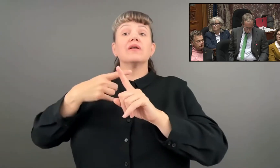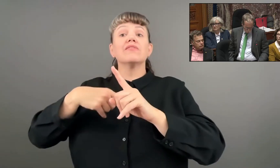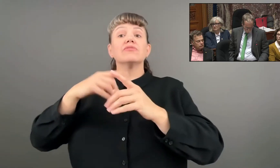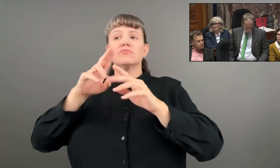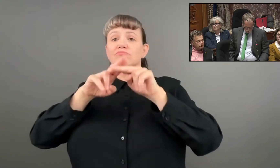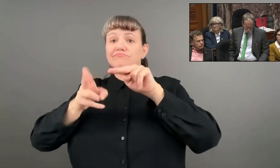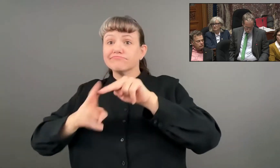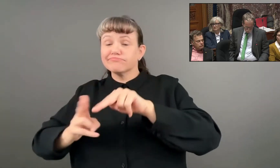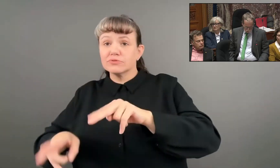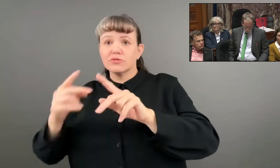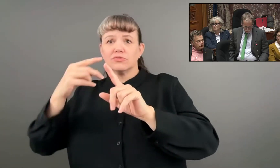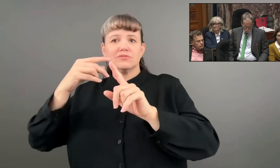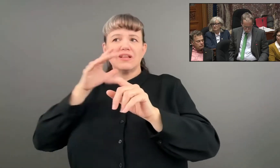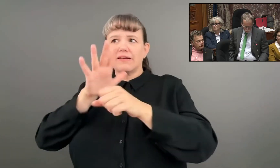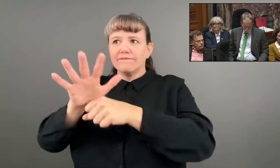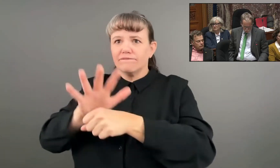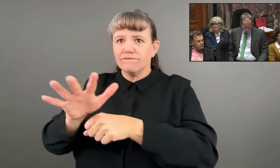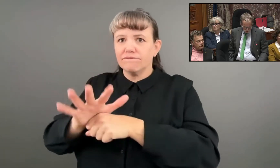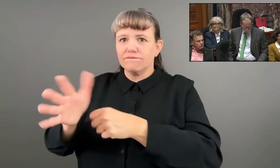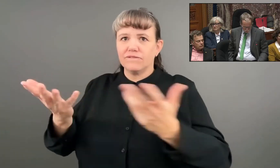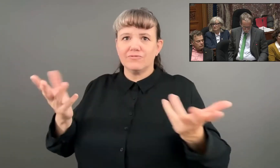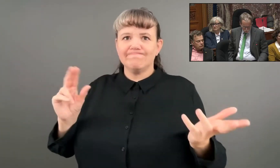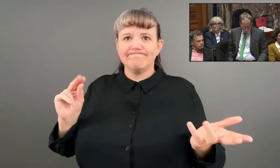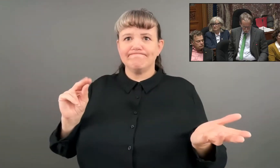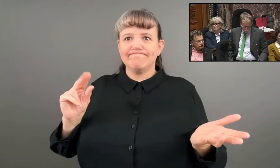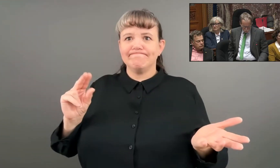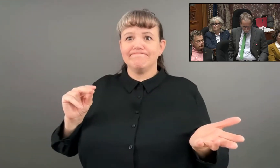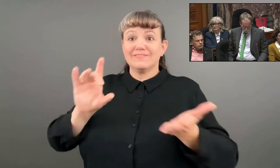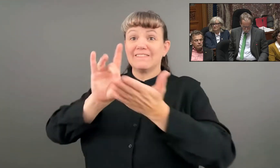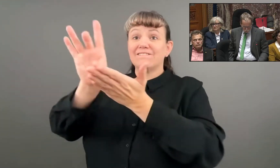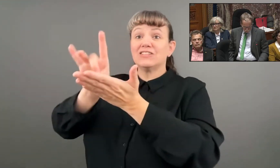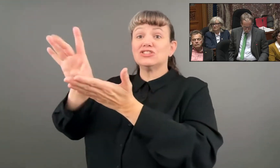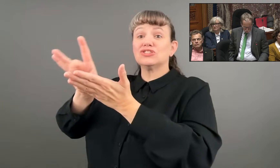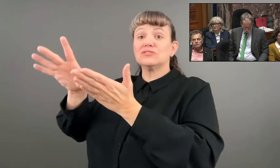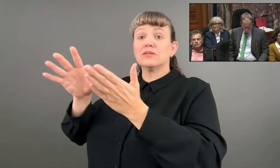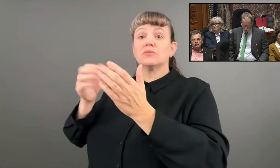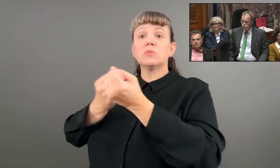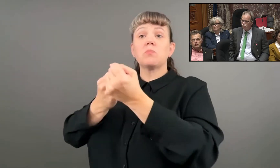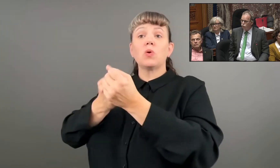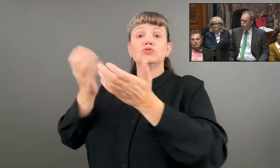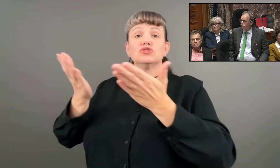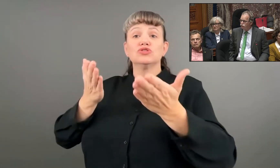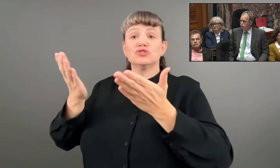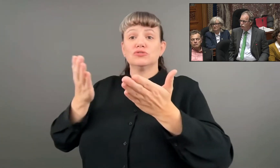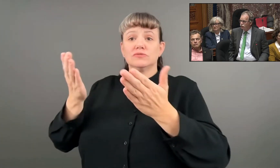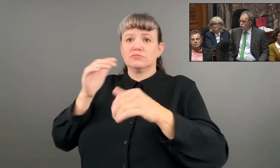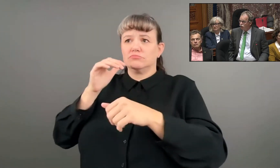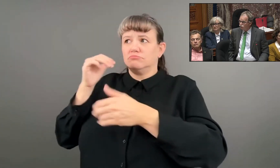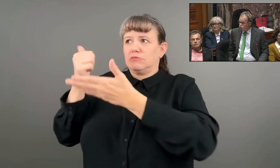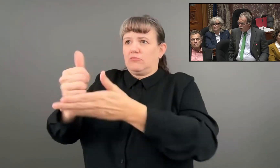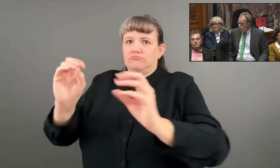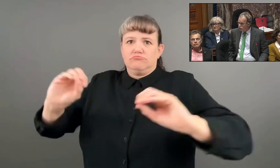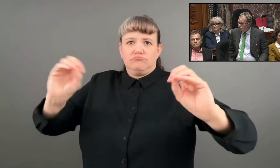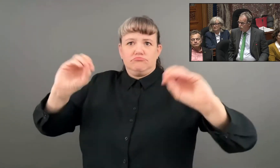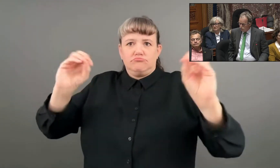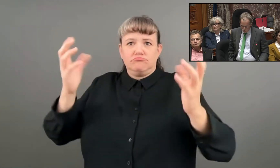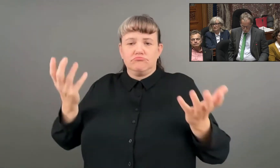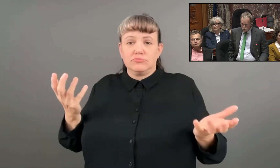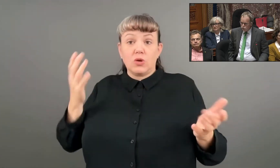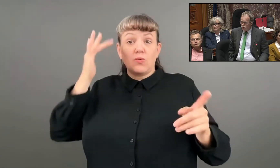speak, eviction support services are unavailable because the residential tenancy branch is on